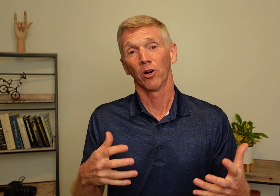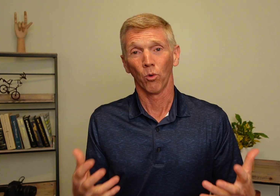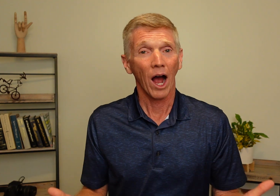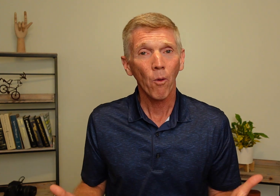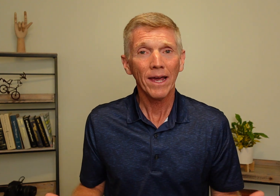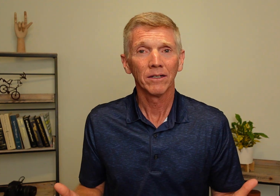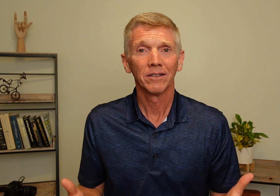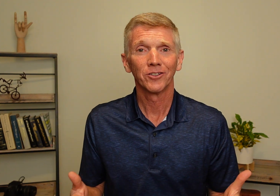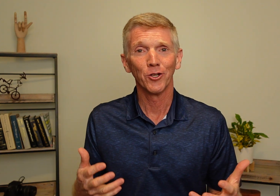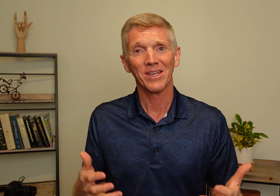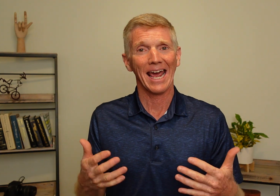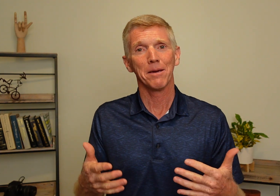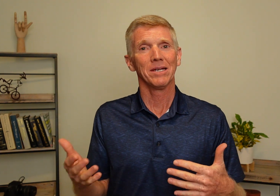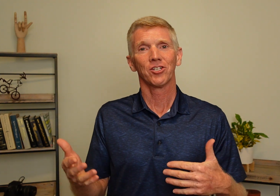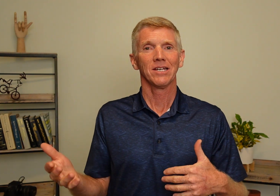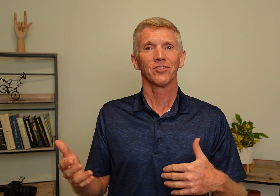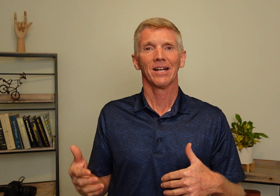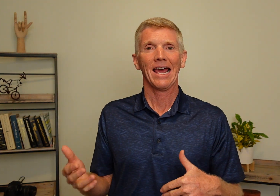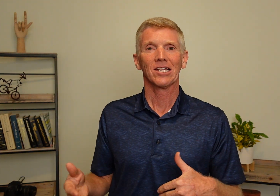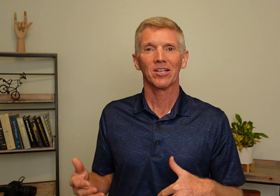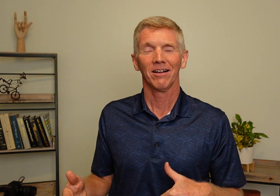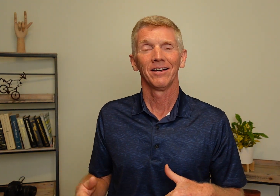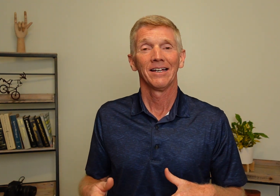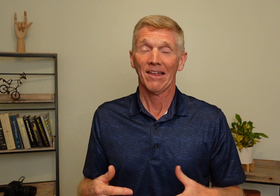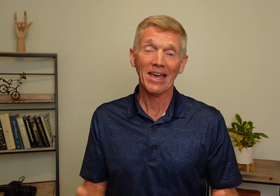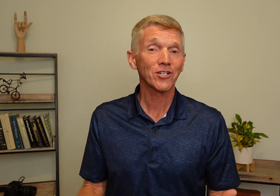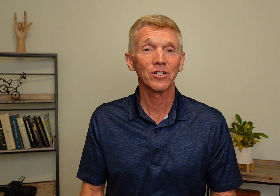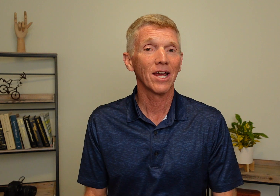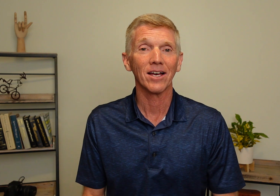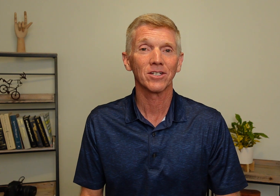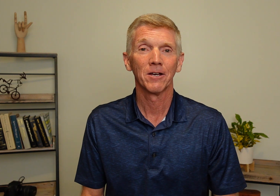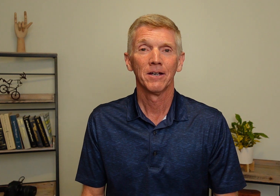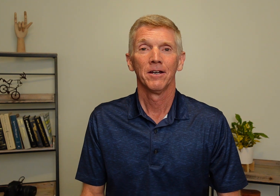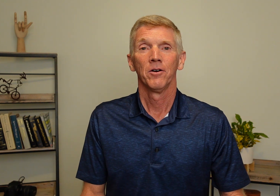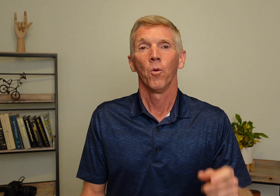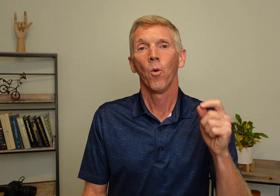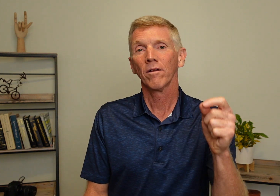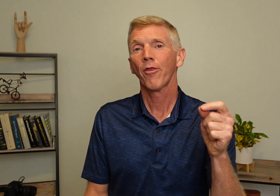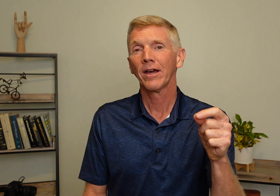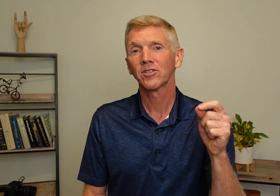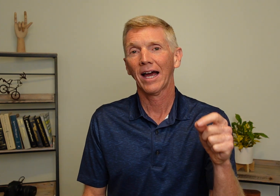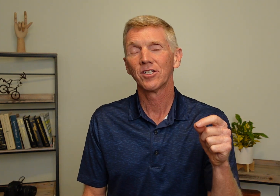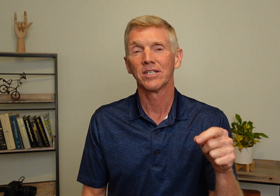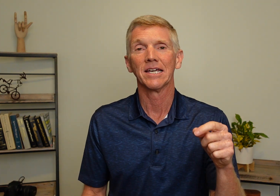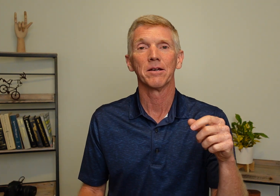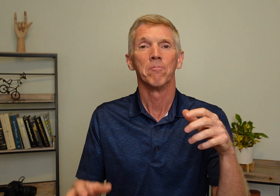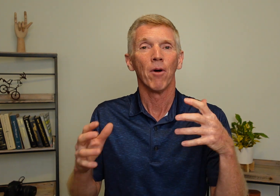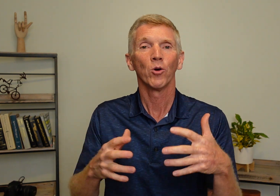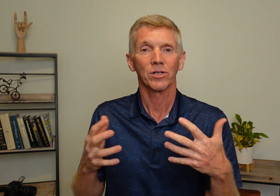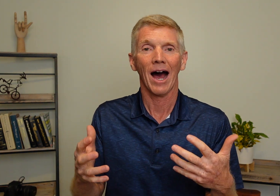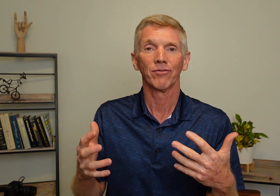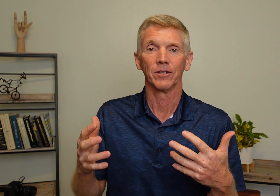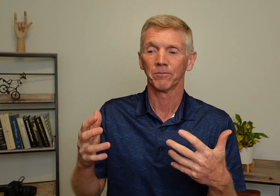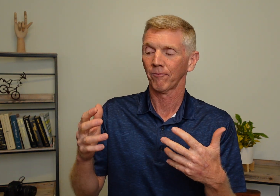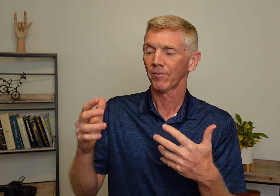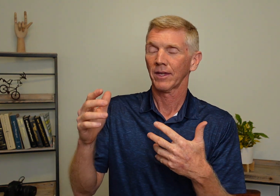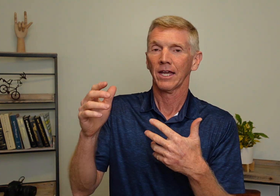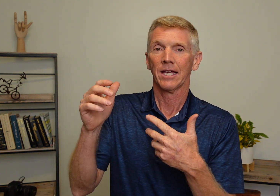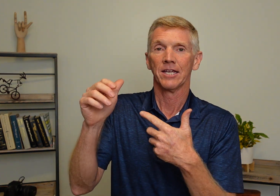wrong way to do the ABCs in ASL? The answer is yes. One of the things I see most often is